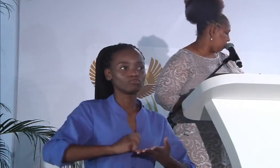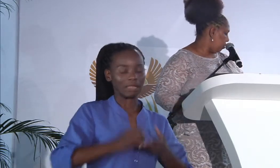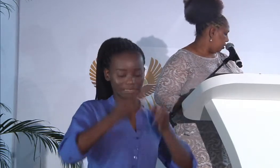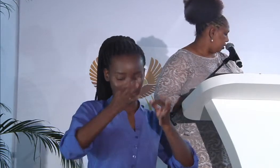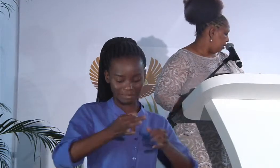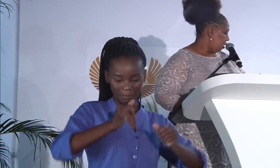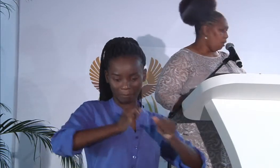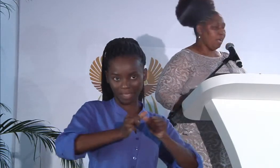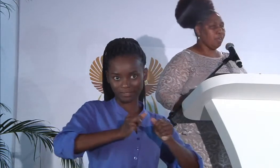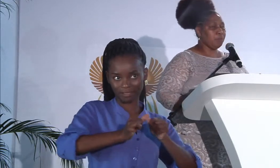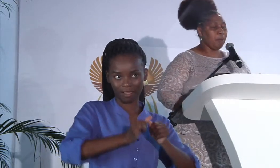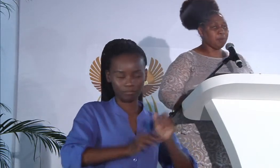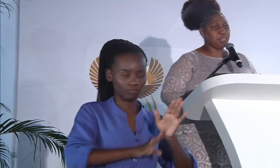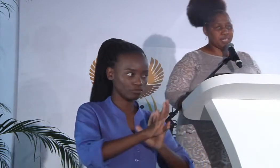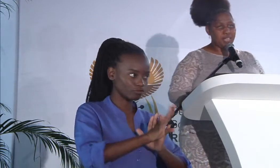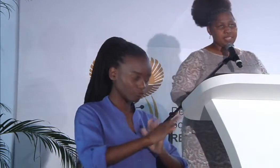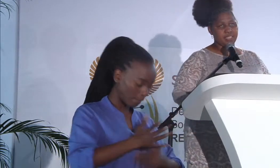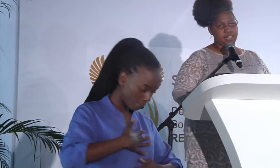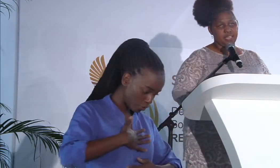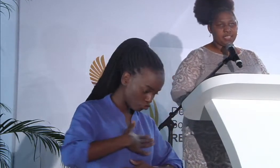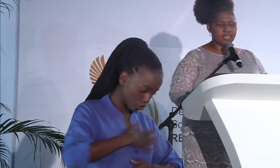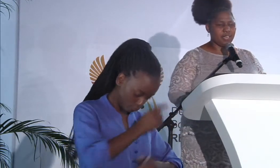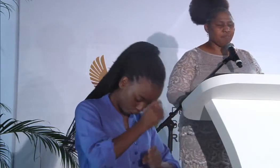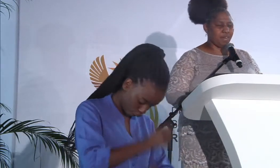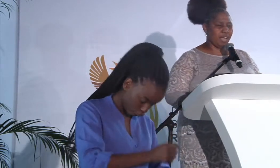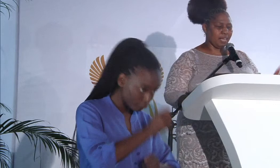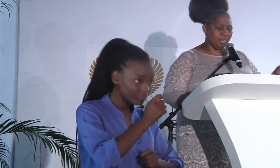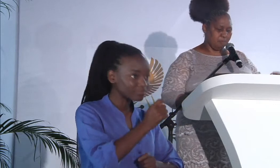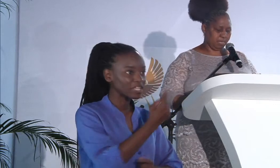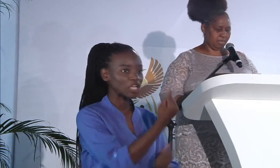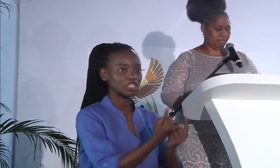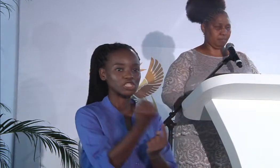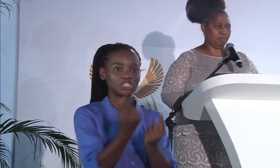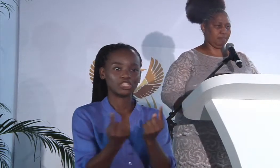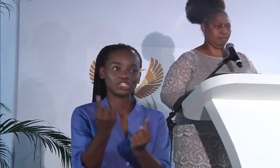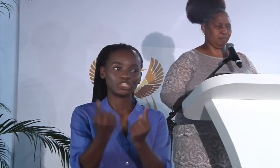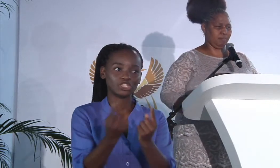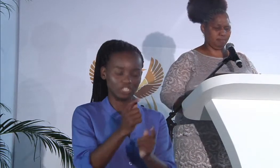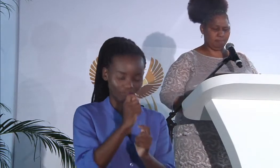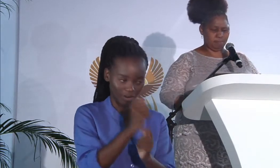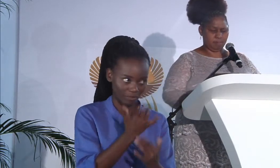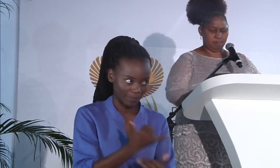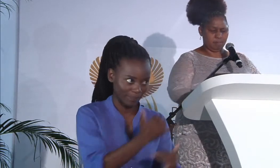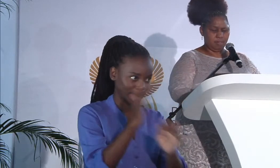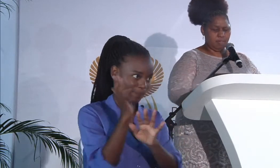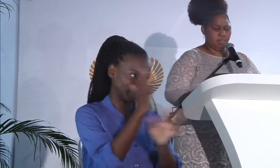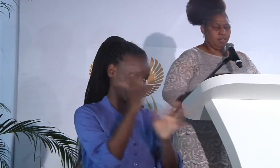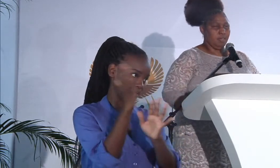you. And we appreciate each and every academic.